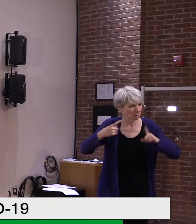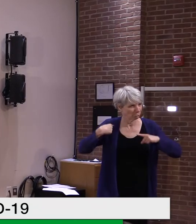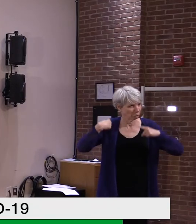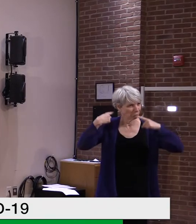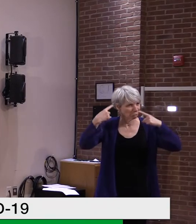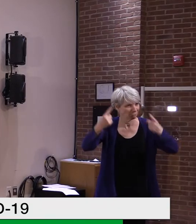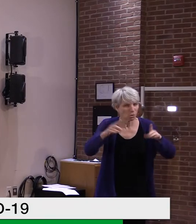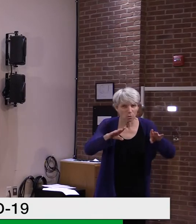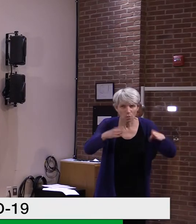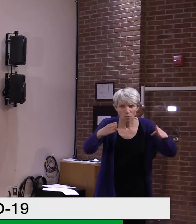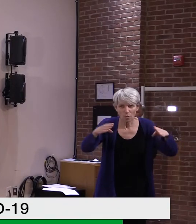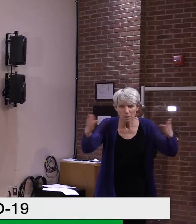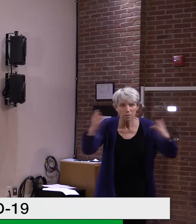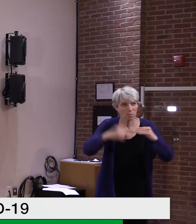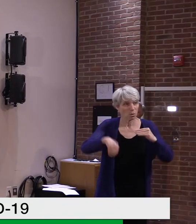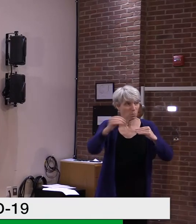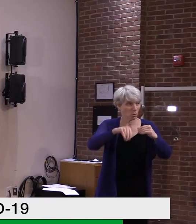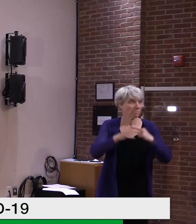have,